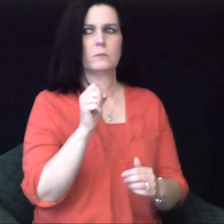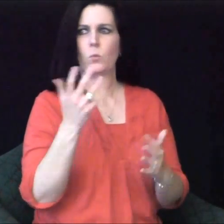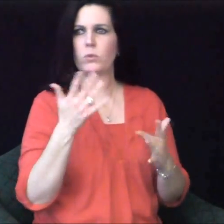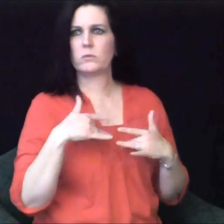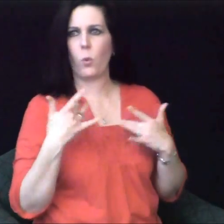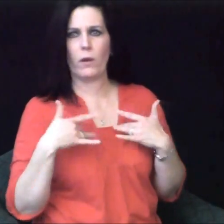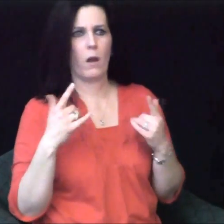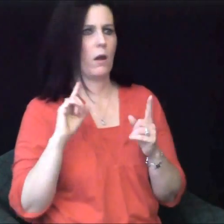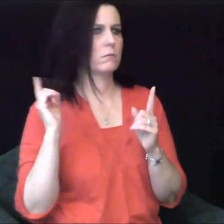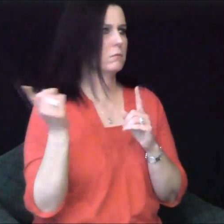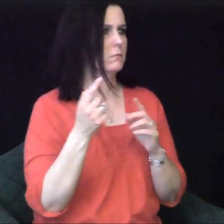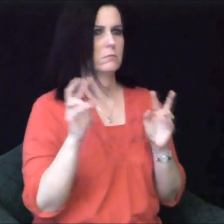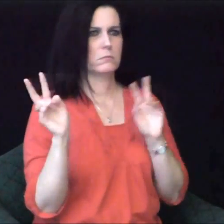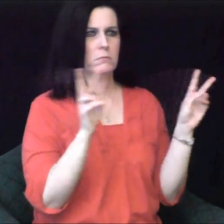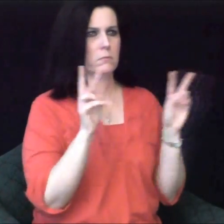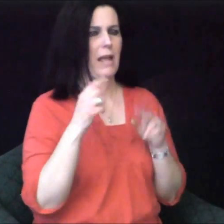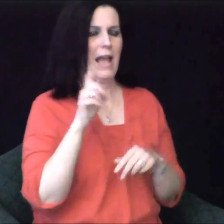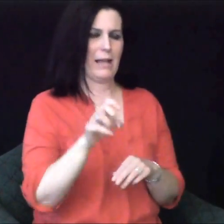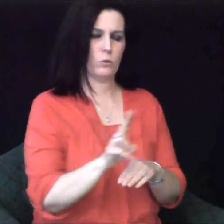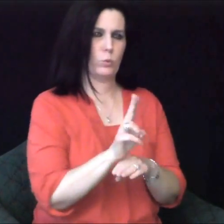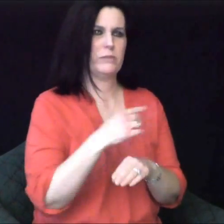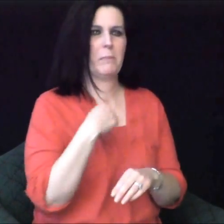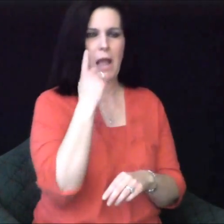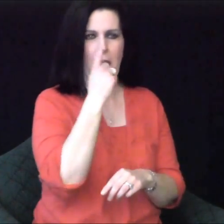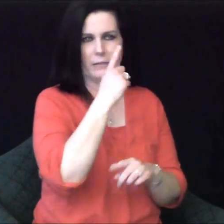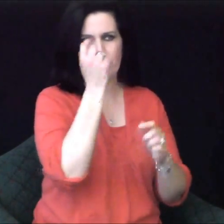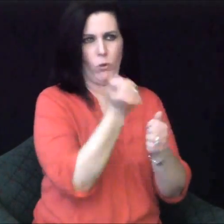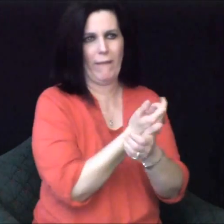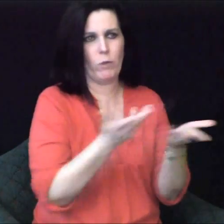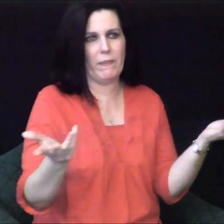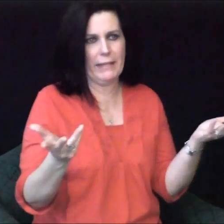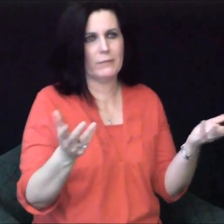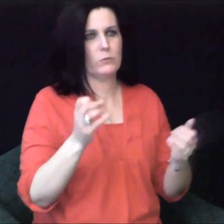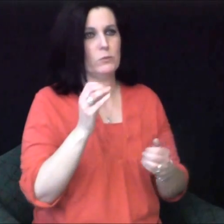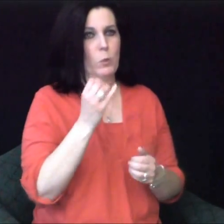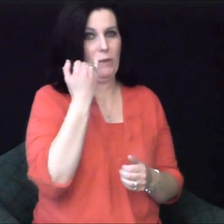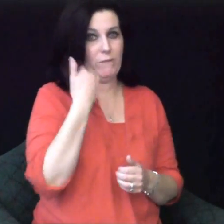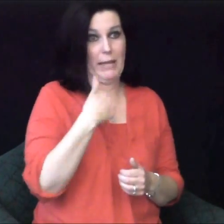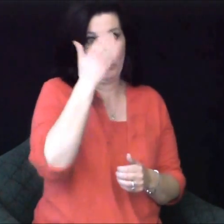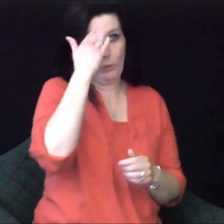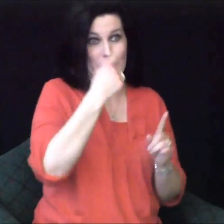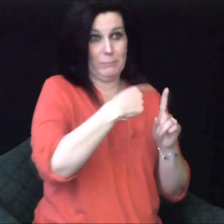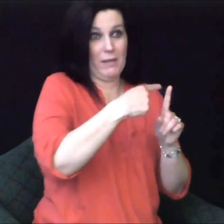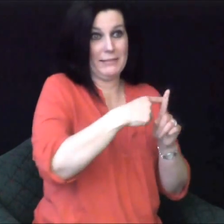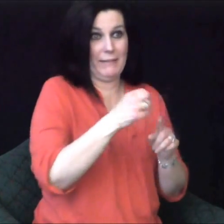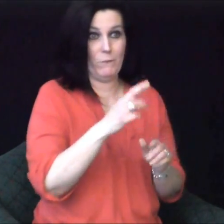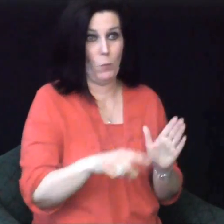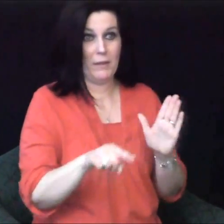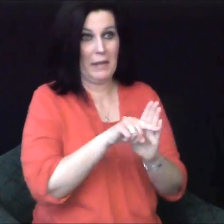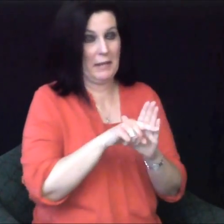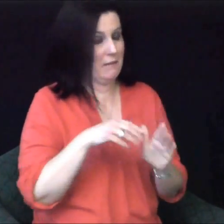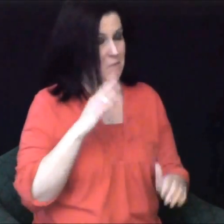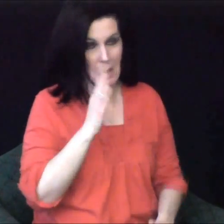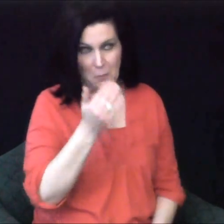surroundings, what's going on. I had to use my eyes for everything. So if I knew it was positive or